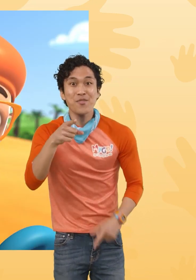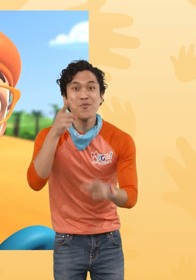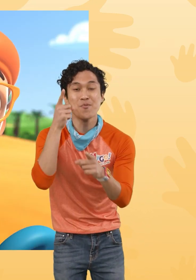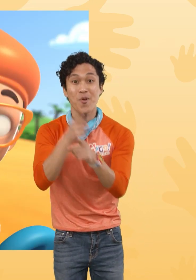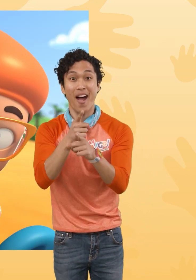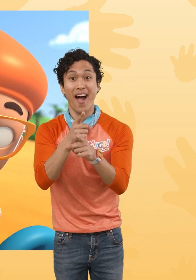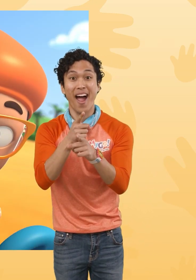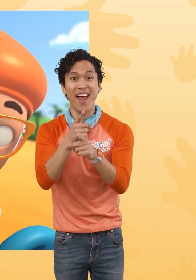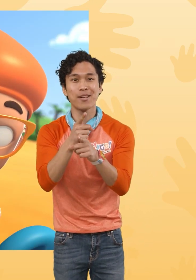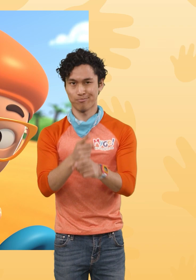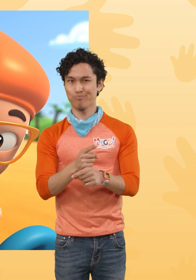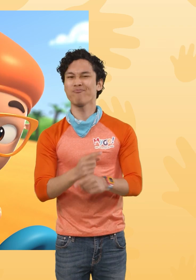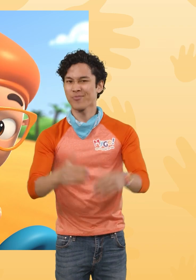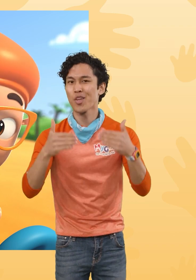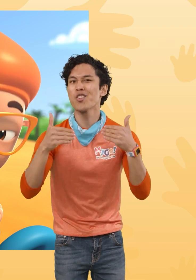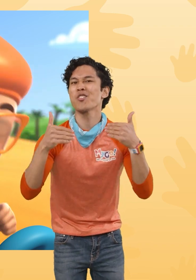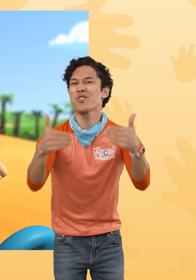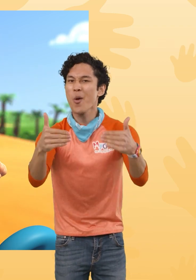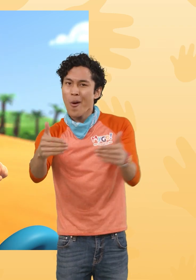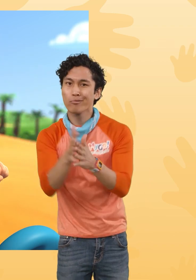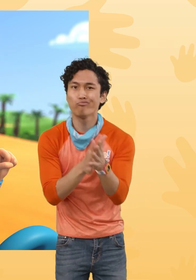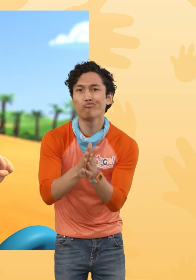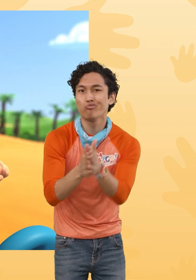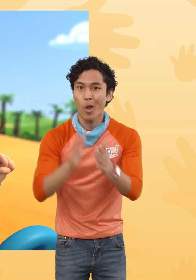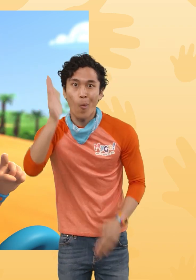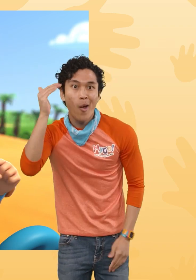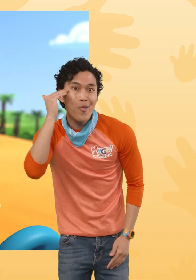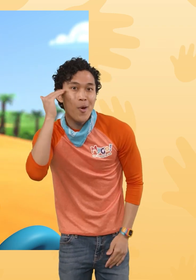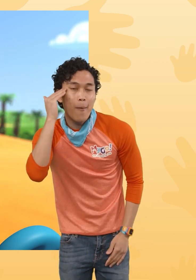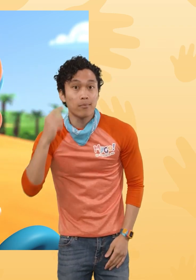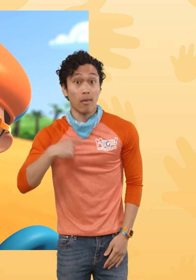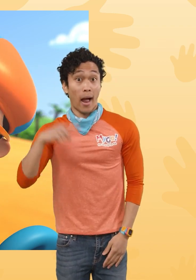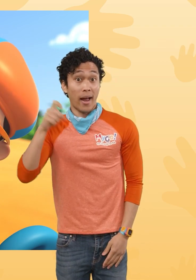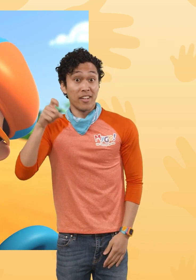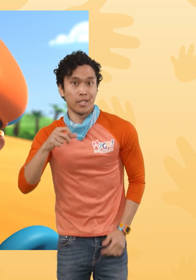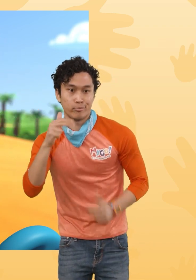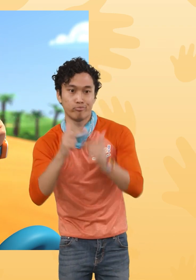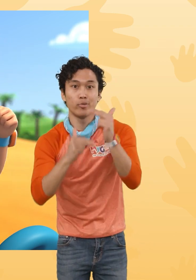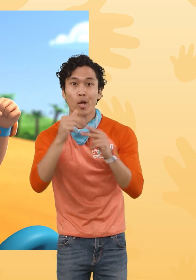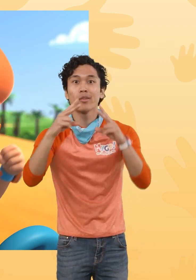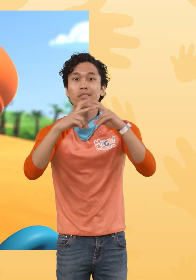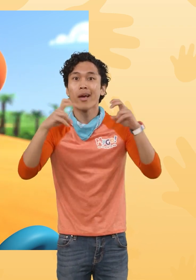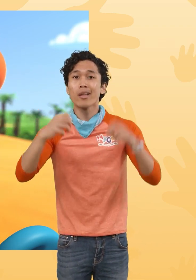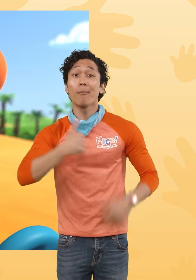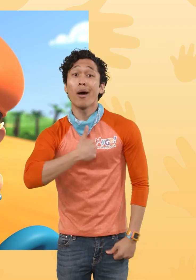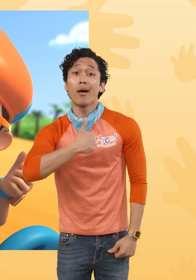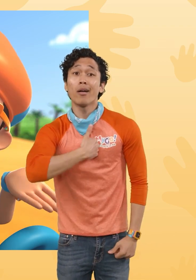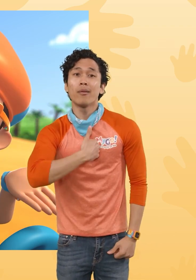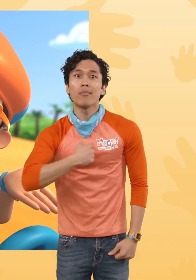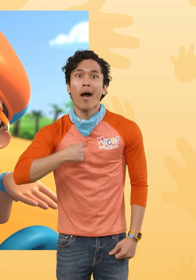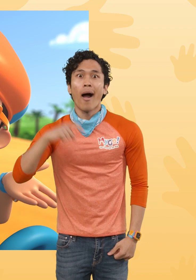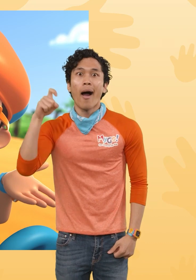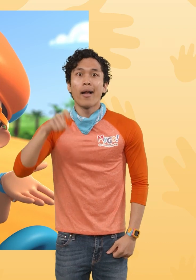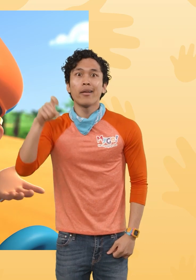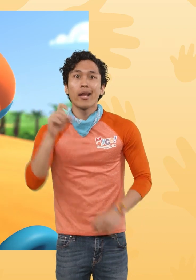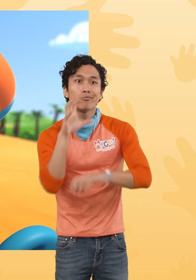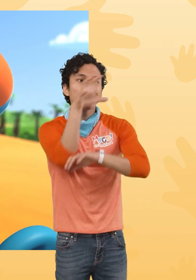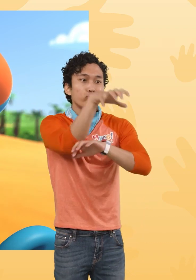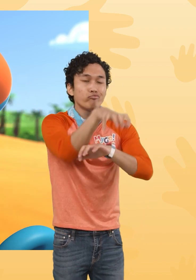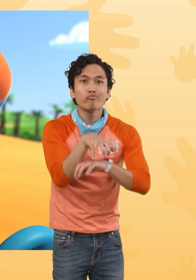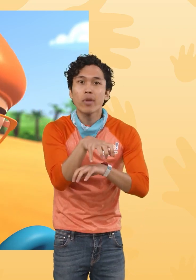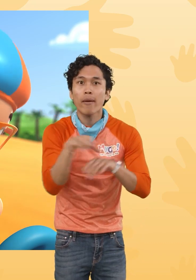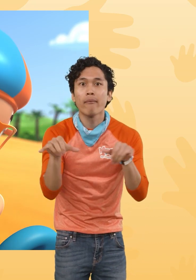Yeah, you're right, Tabs. There is only one way to find out. I need to build a sandcastle on my own. I'm gonna need